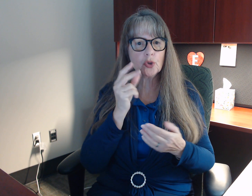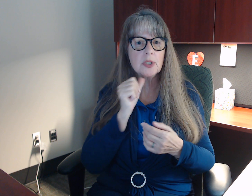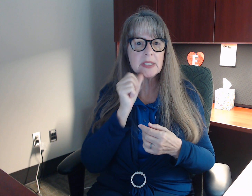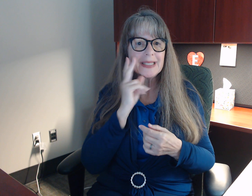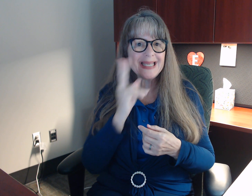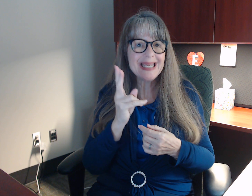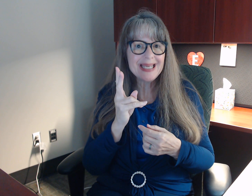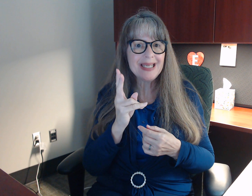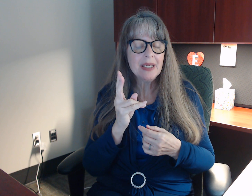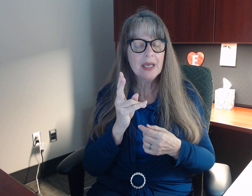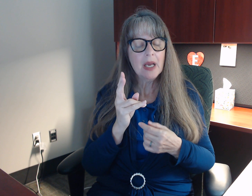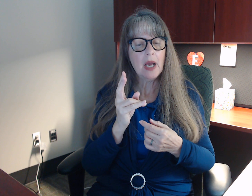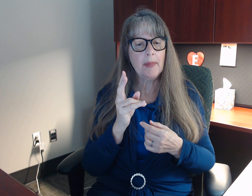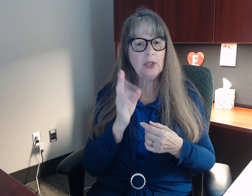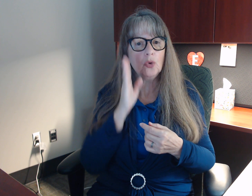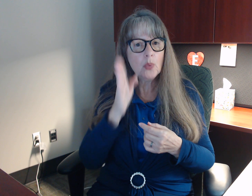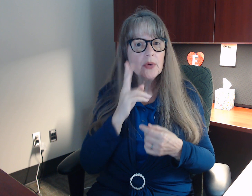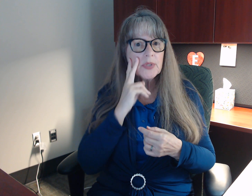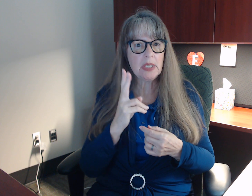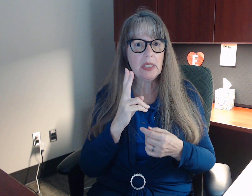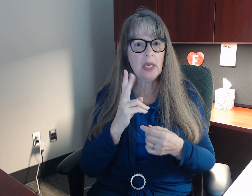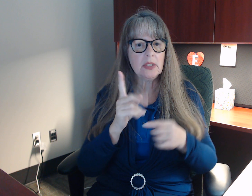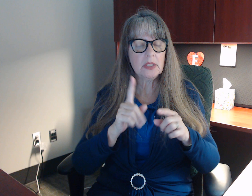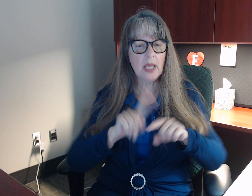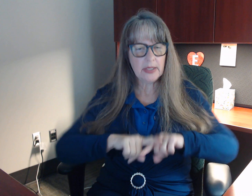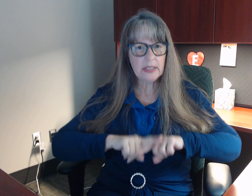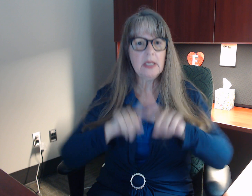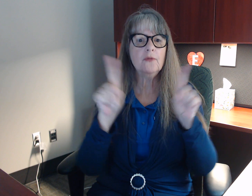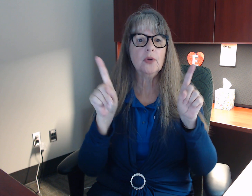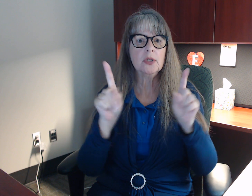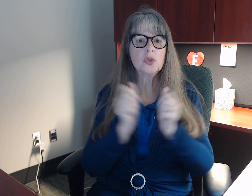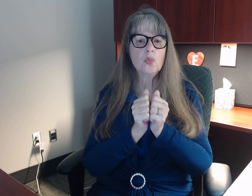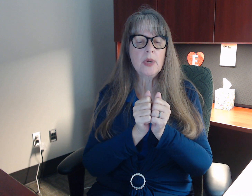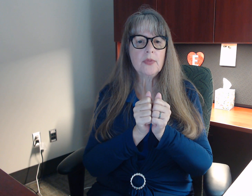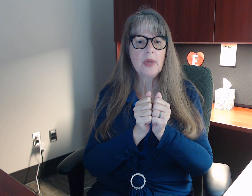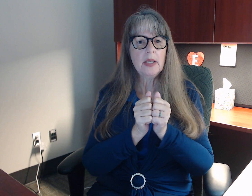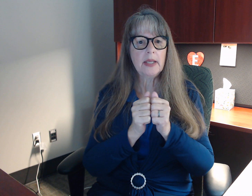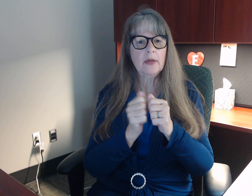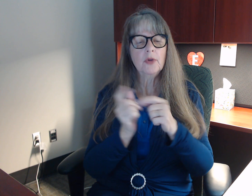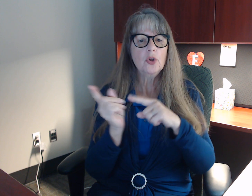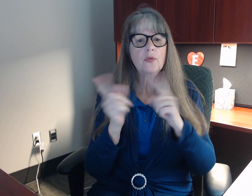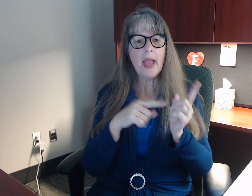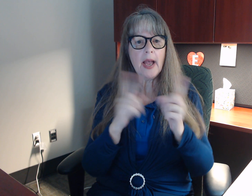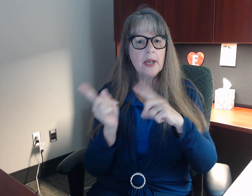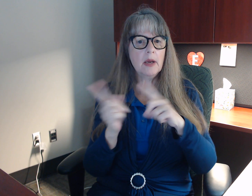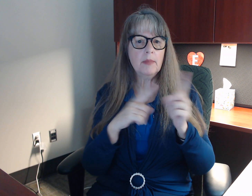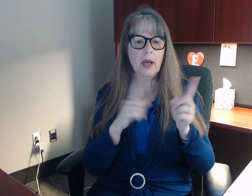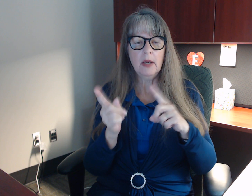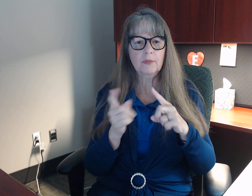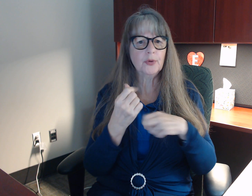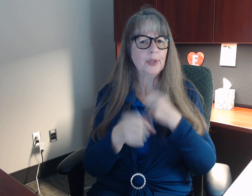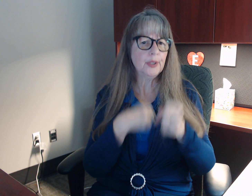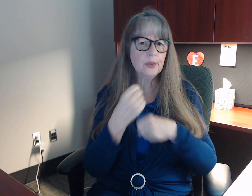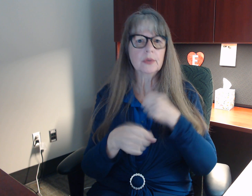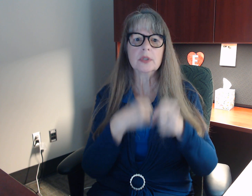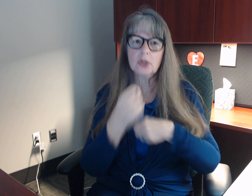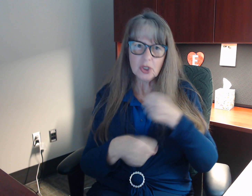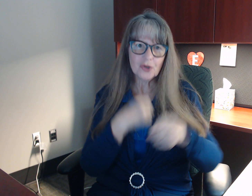going to see, you will see a difference with, like if you've had them for years and years